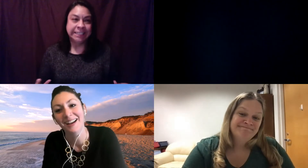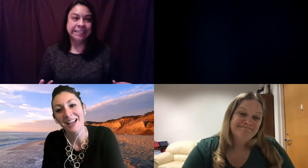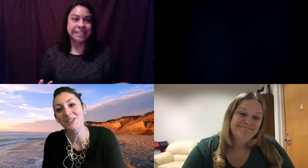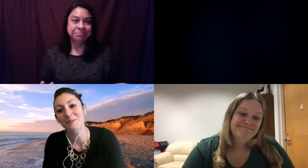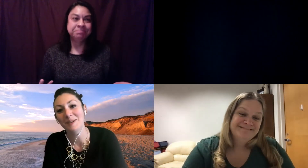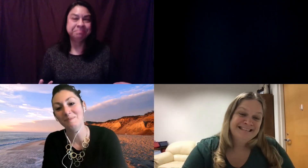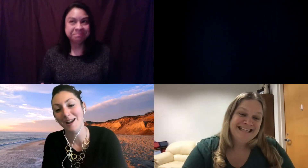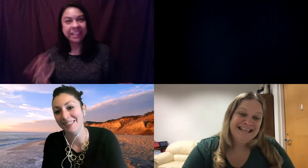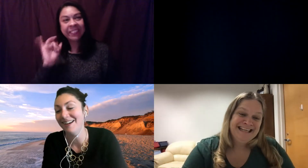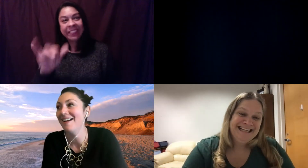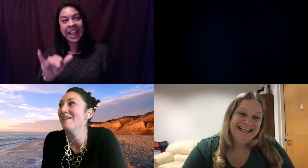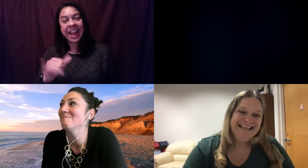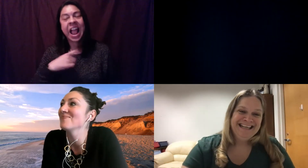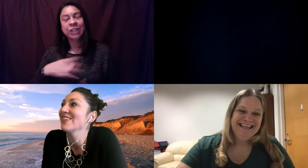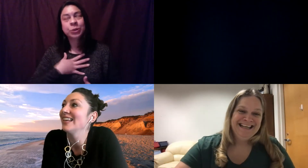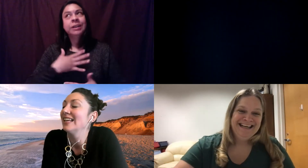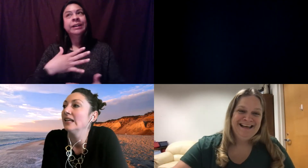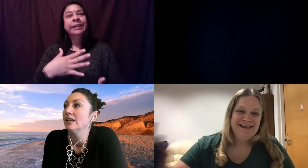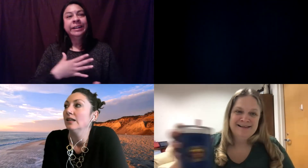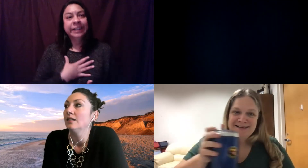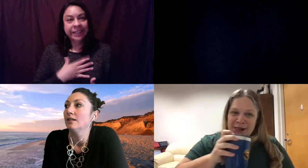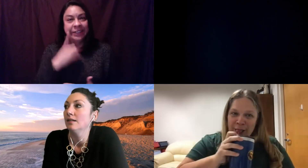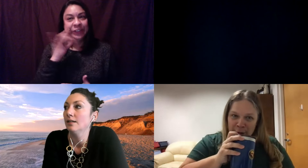Sorry, took a big breath there.